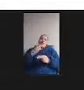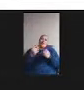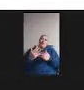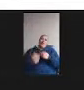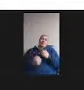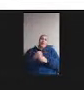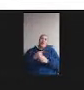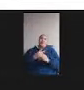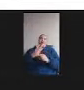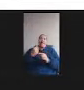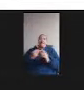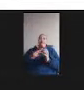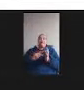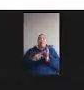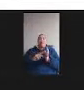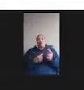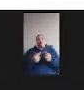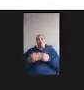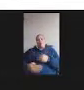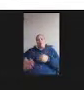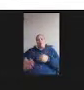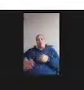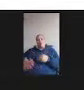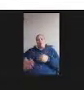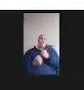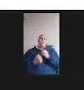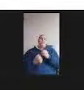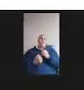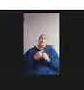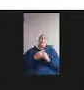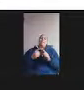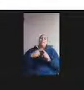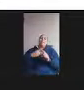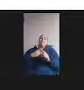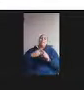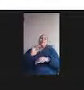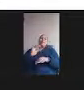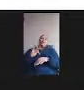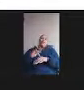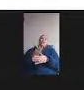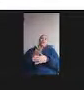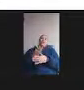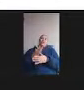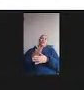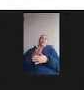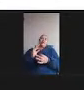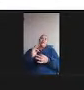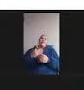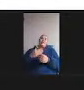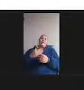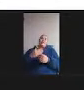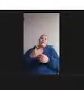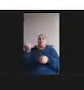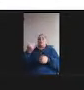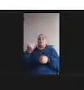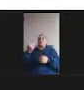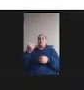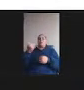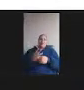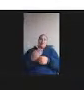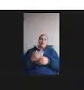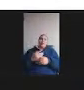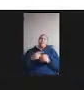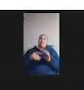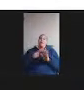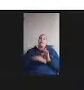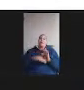finalized in this financial year. However, I'll touch on some specific ones in the further slides. With regards to program 1 of